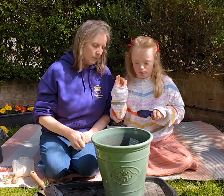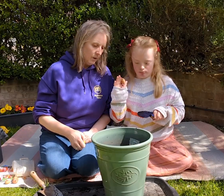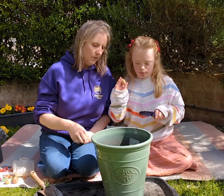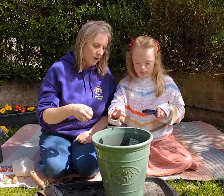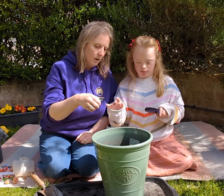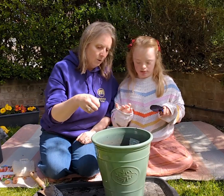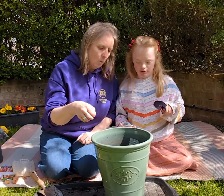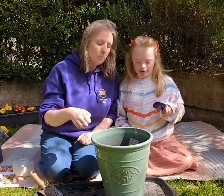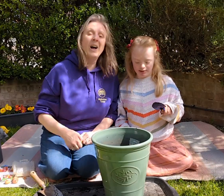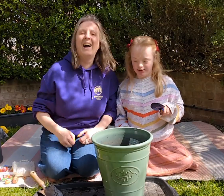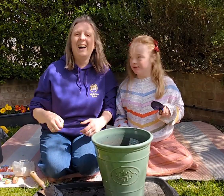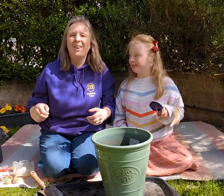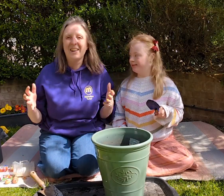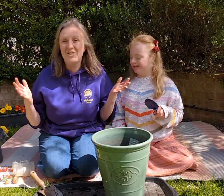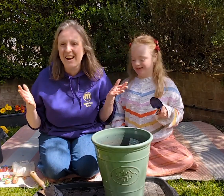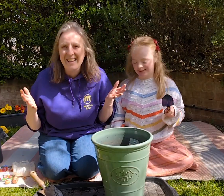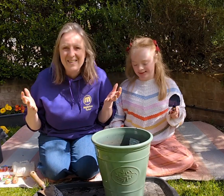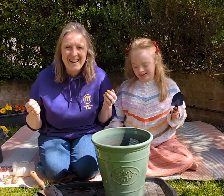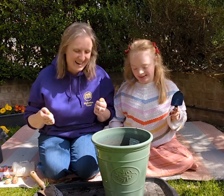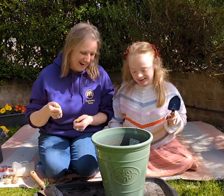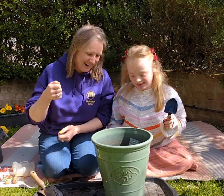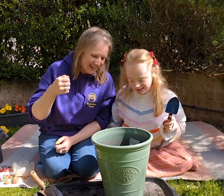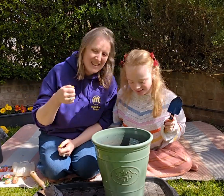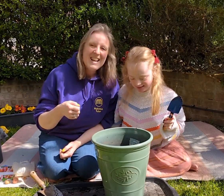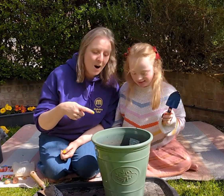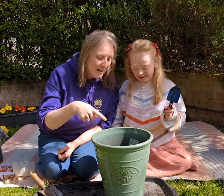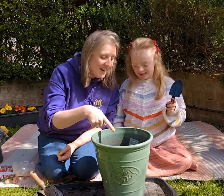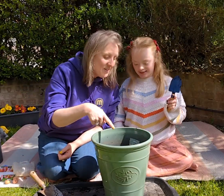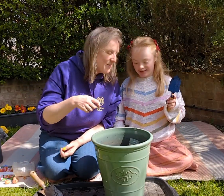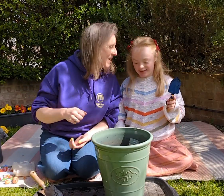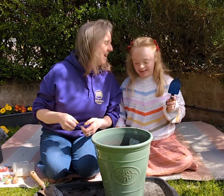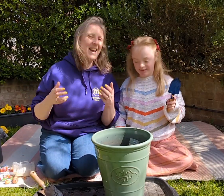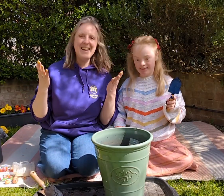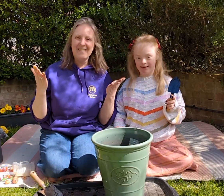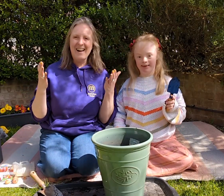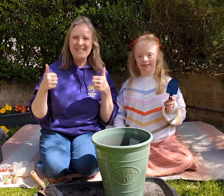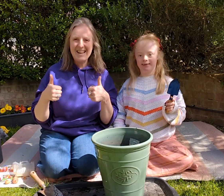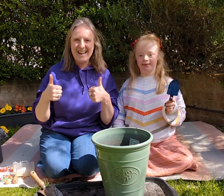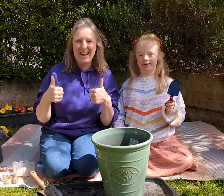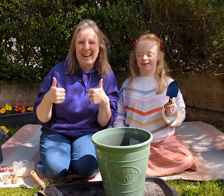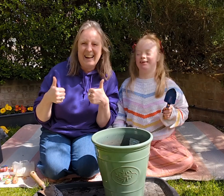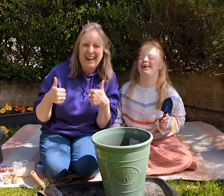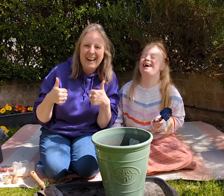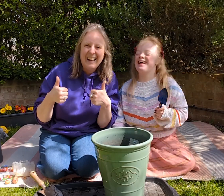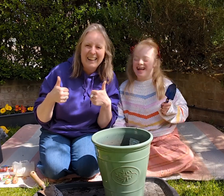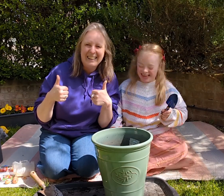That's it. Oh, I'm going to chuck that one in. Oh, it landed the right way. Well done.